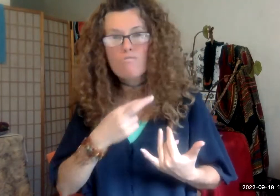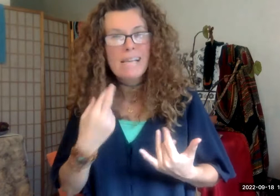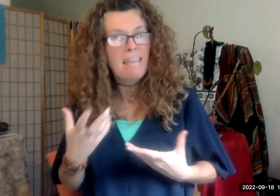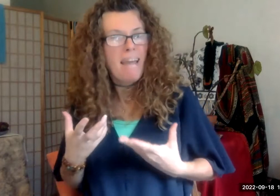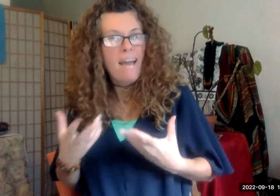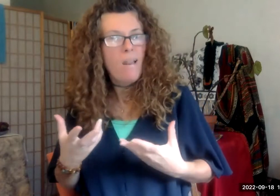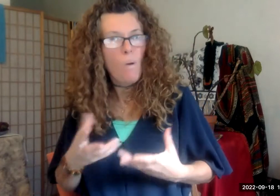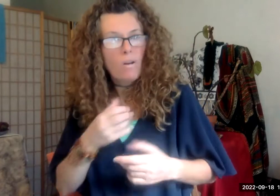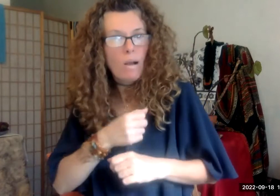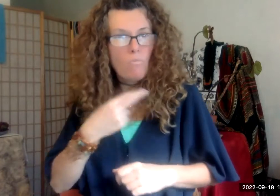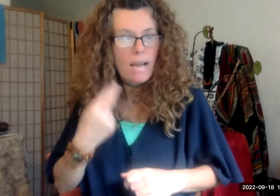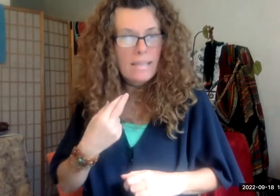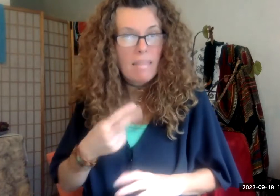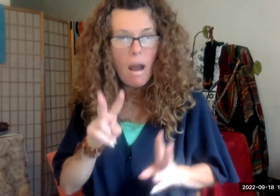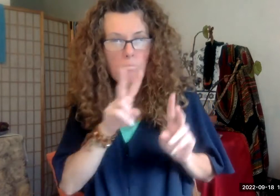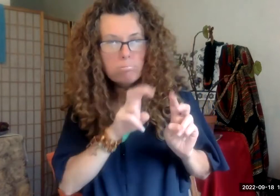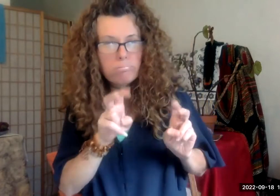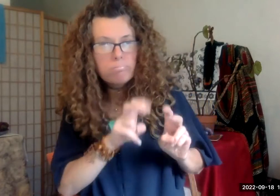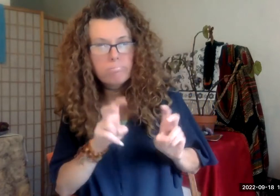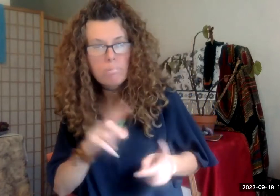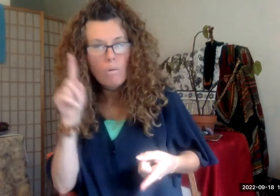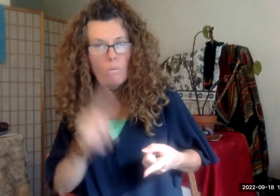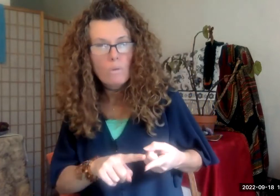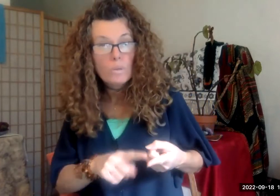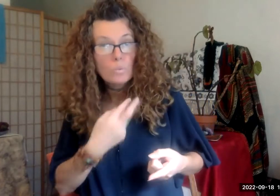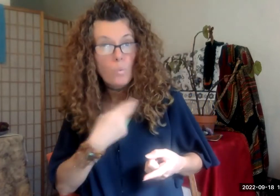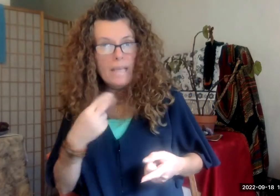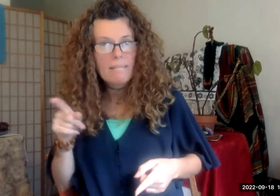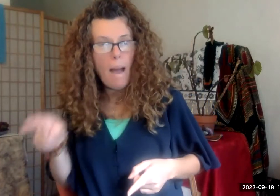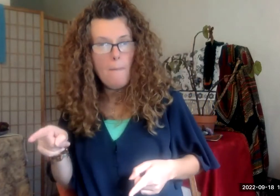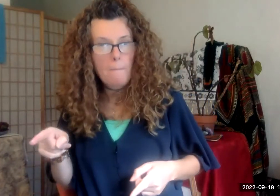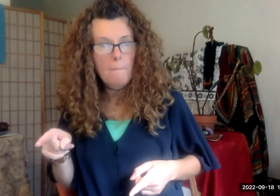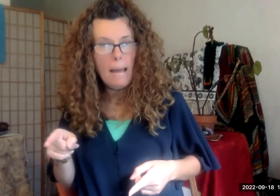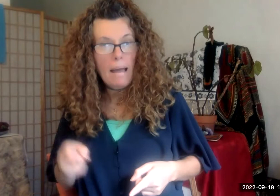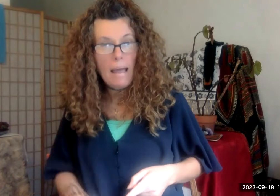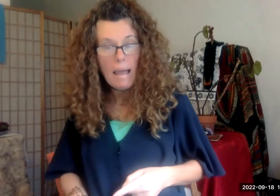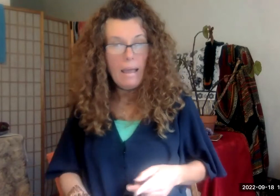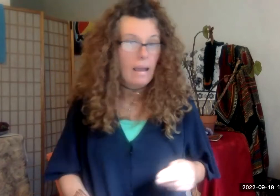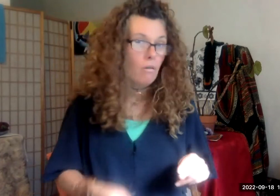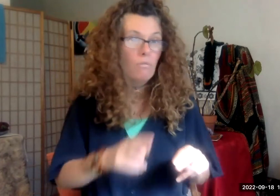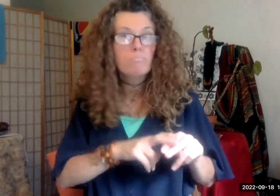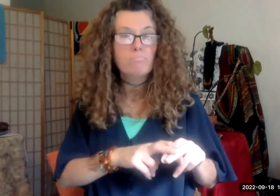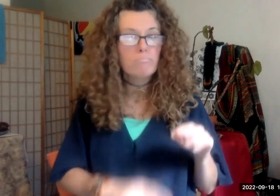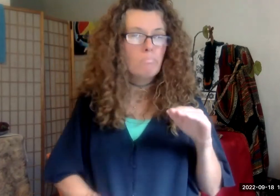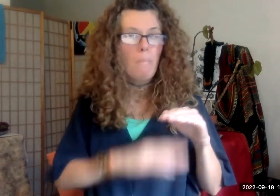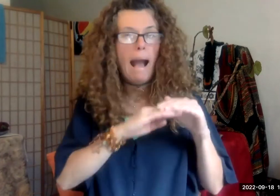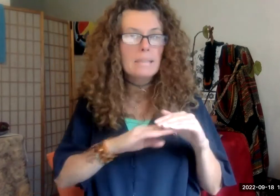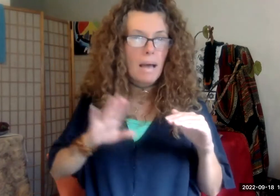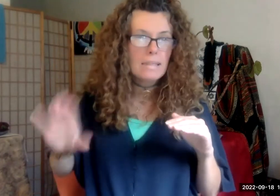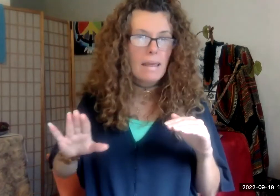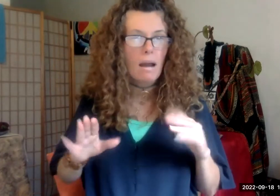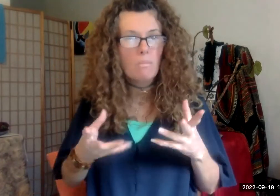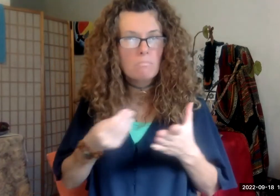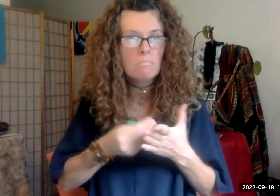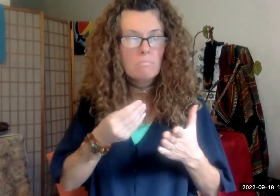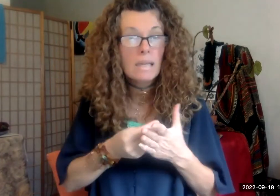So they are scoping out opportunities that minimize risk and potentially maximize return. So if you simply